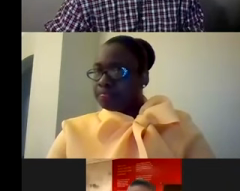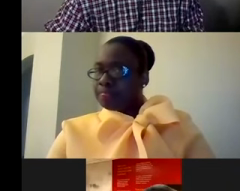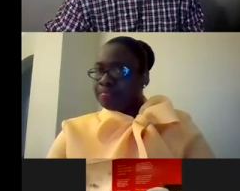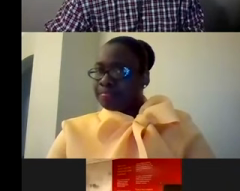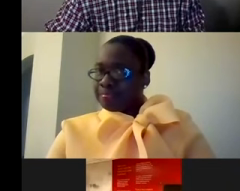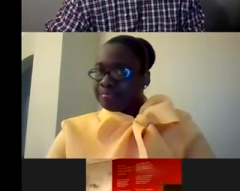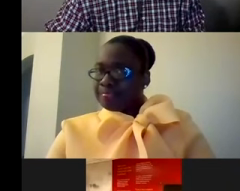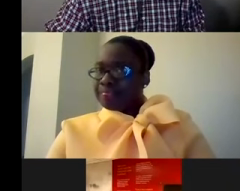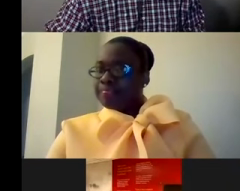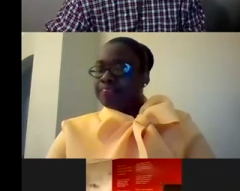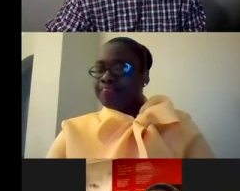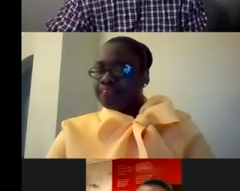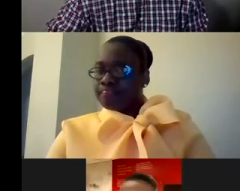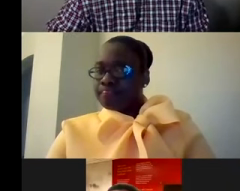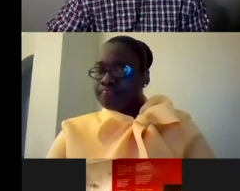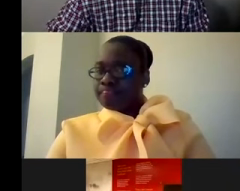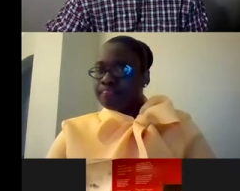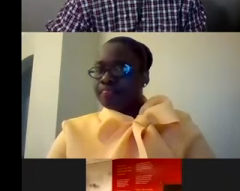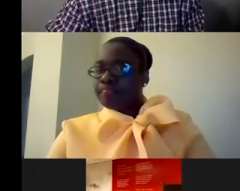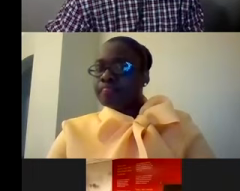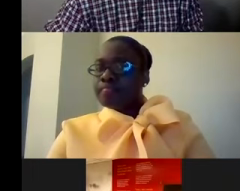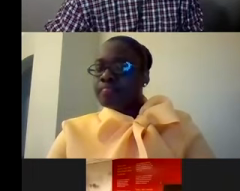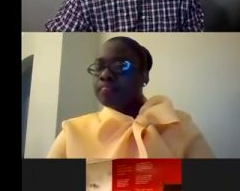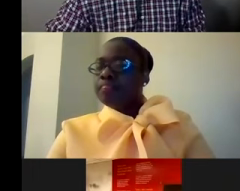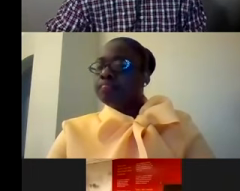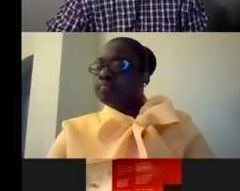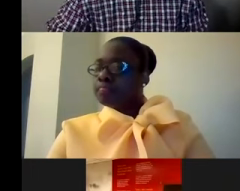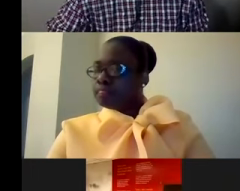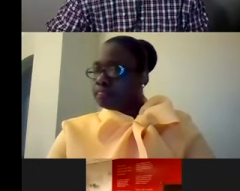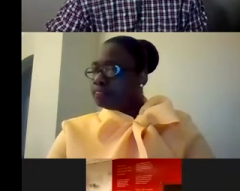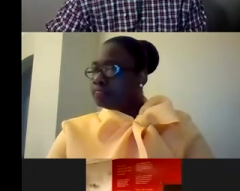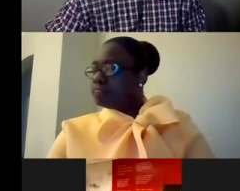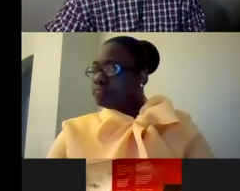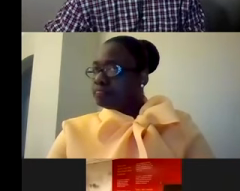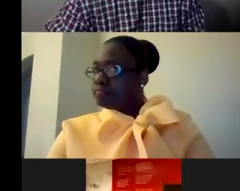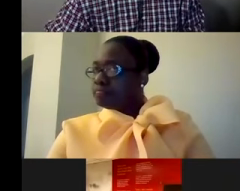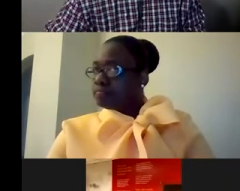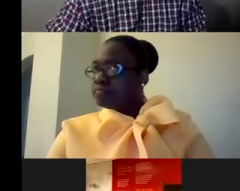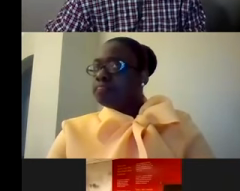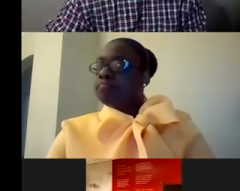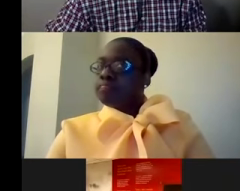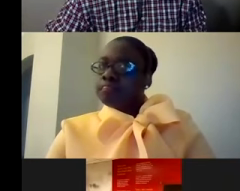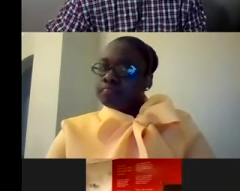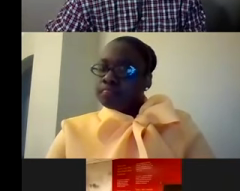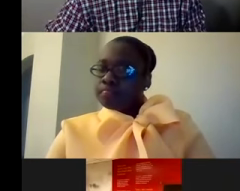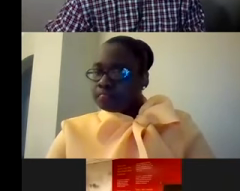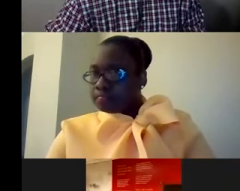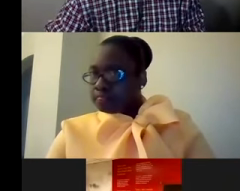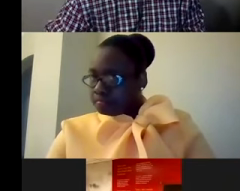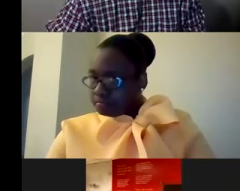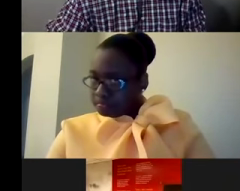tear. Just as long as your people come and stand by